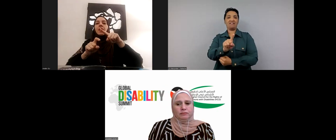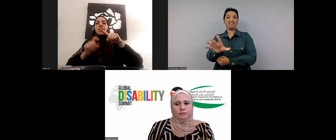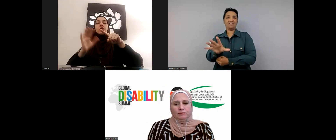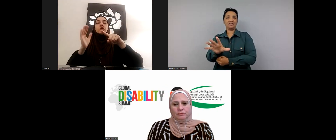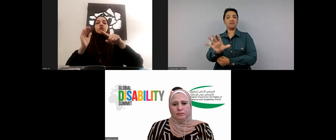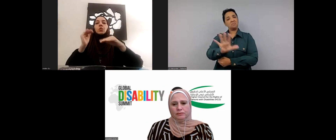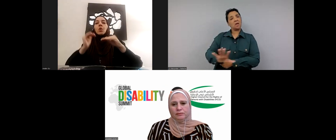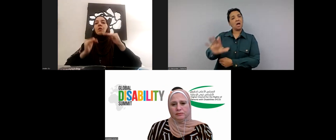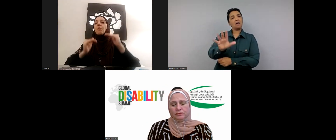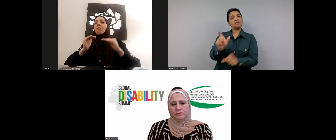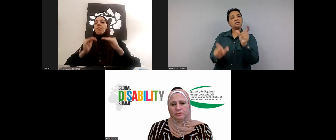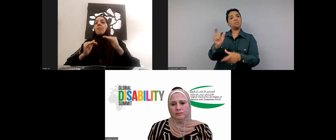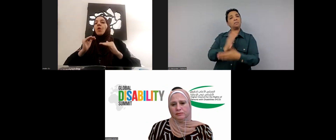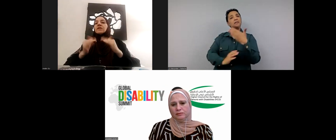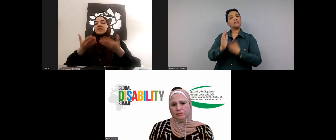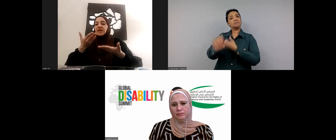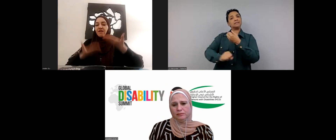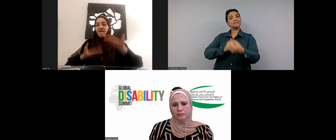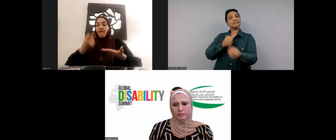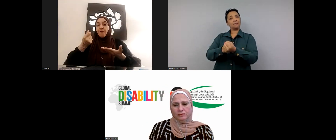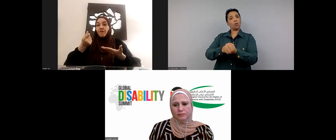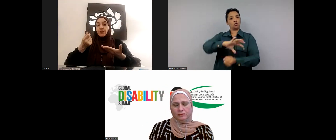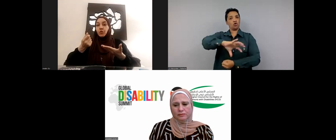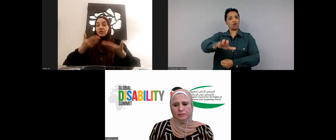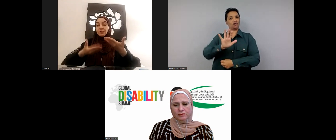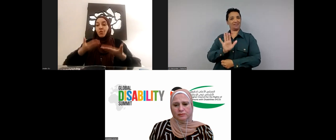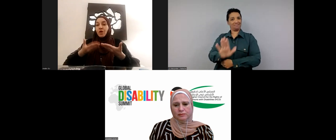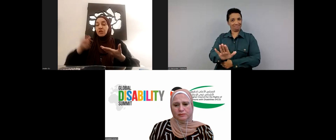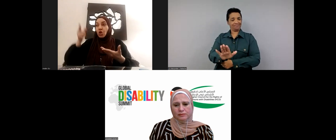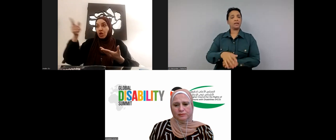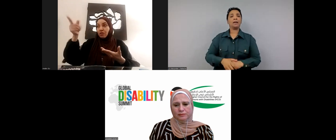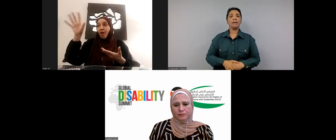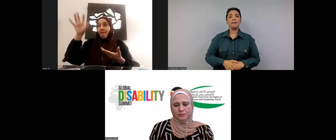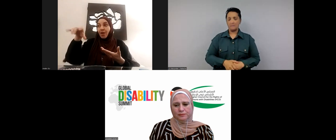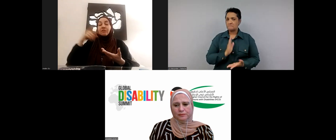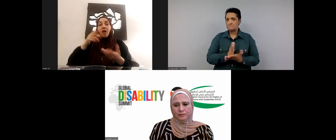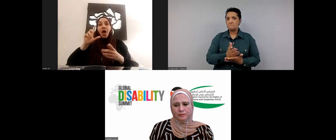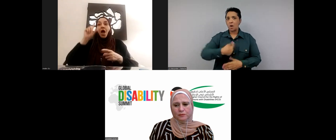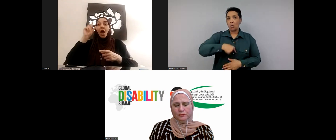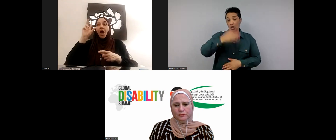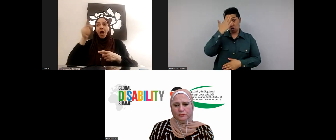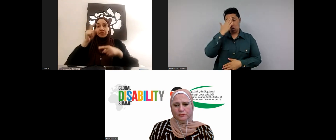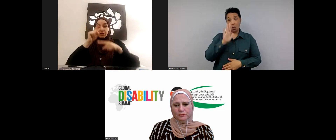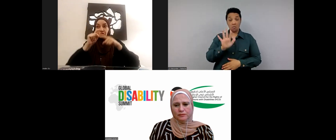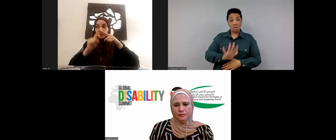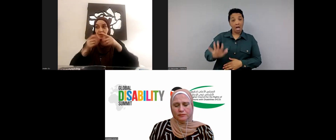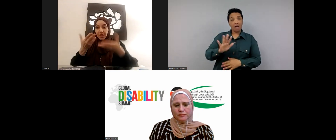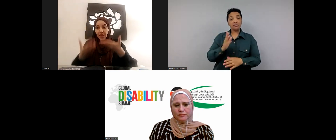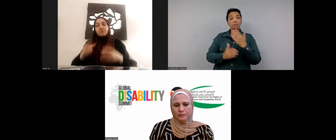average of persons with disabilities in any community. Of course, we know that the average now is